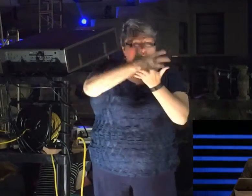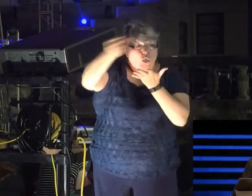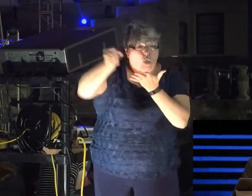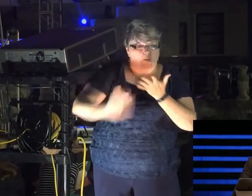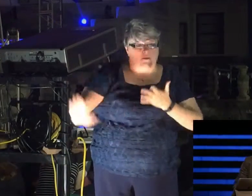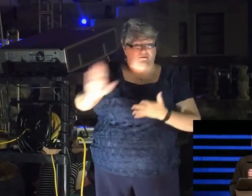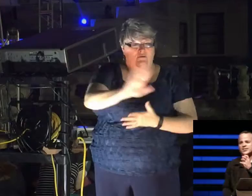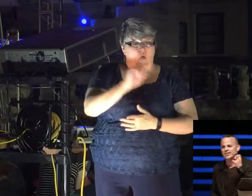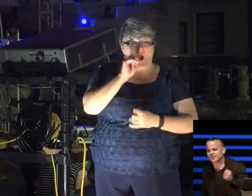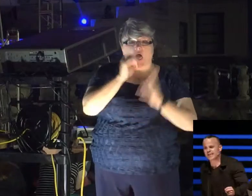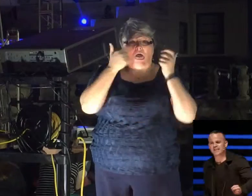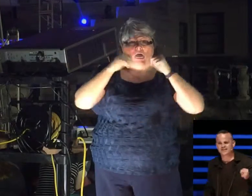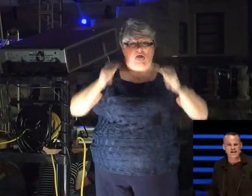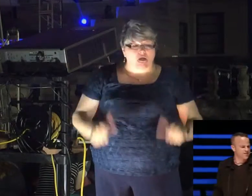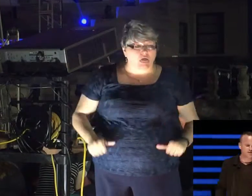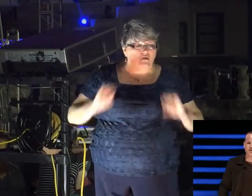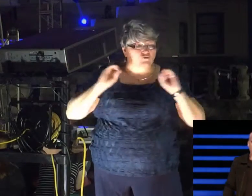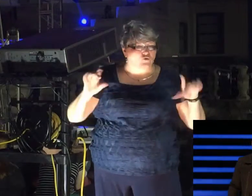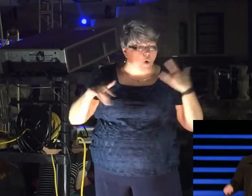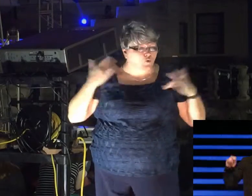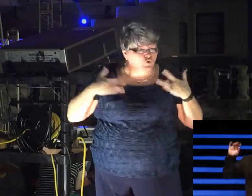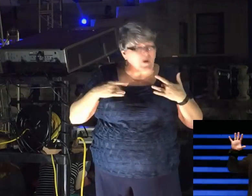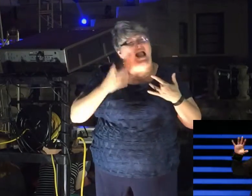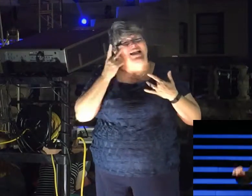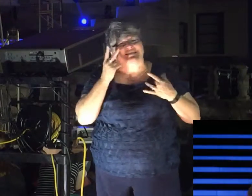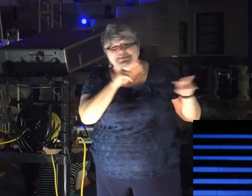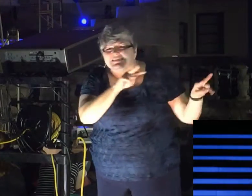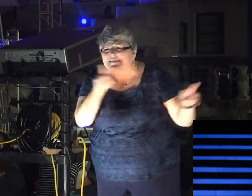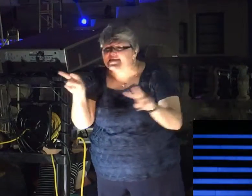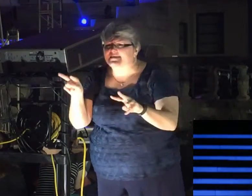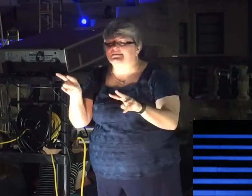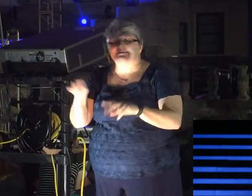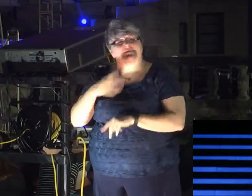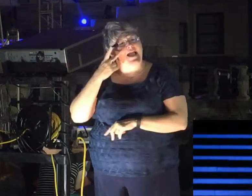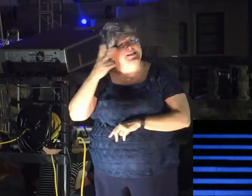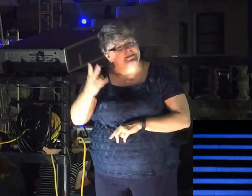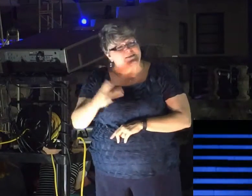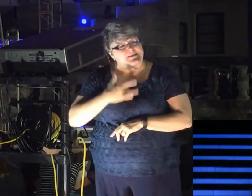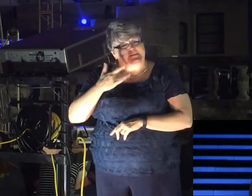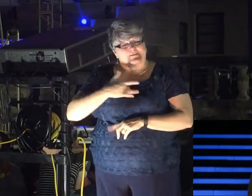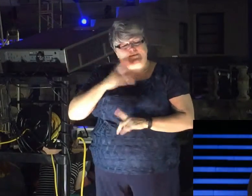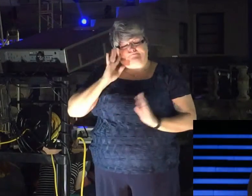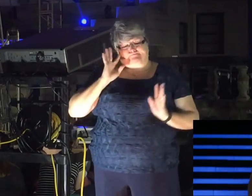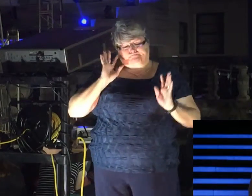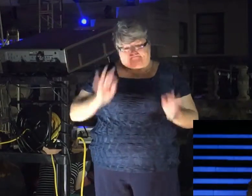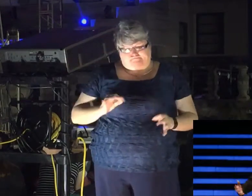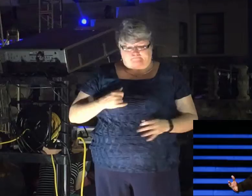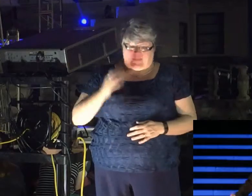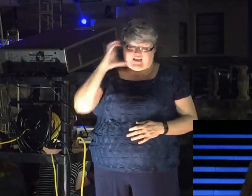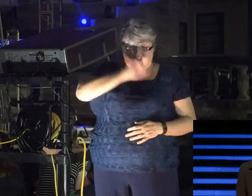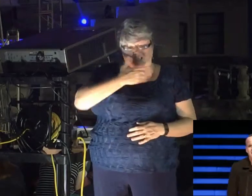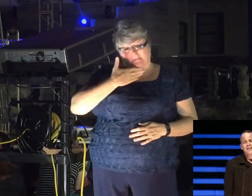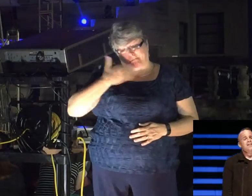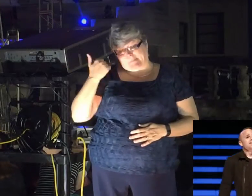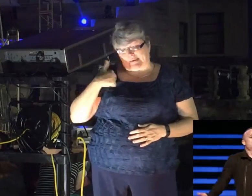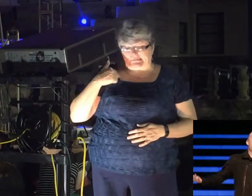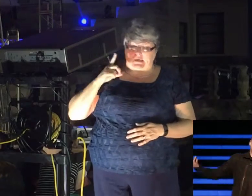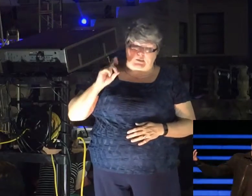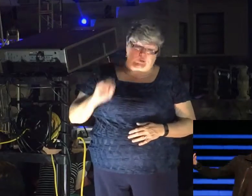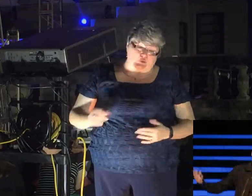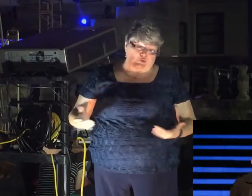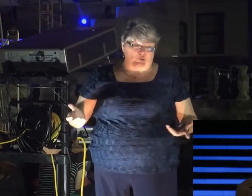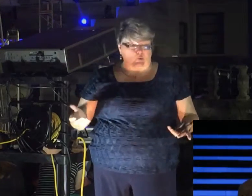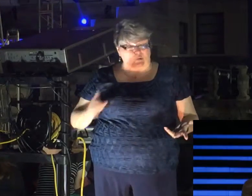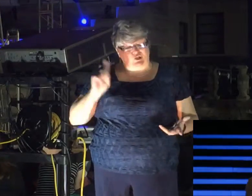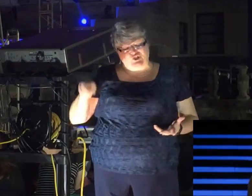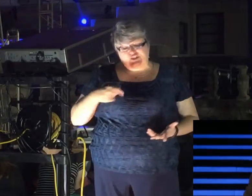the joy out of so many of your eyes. I see it. And I see this sense of resolve that I guess this is the best I